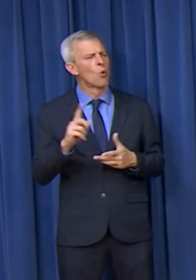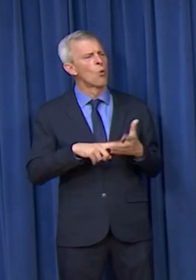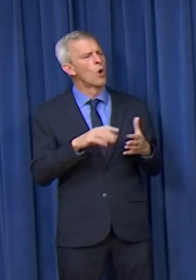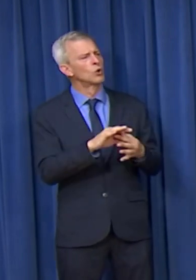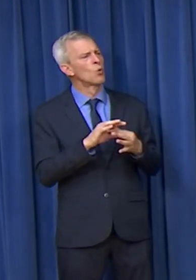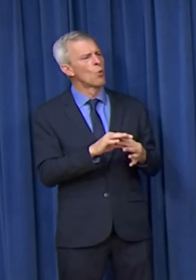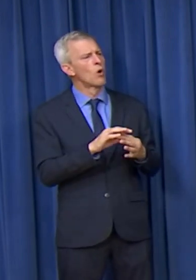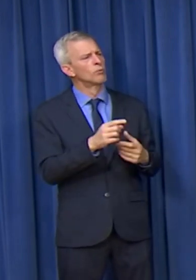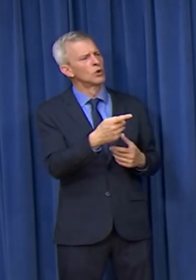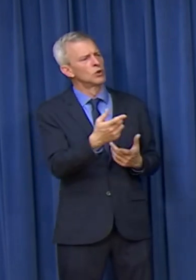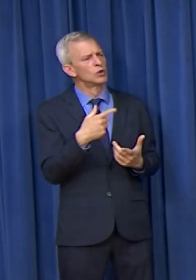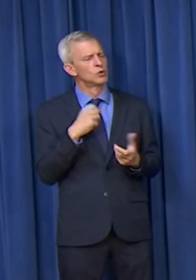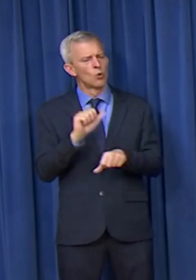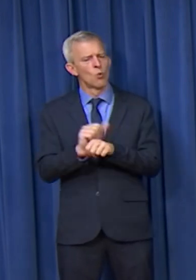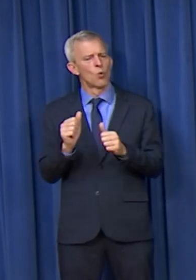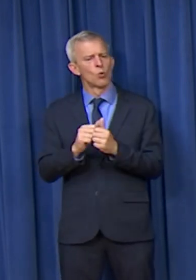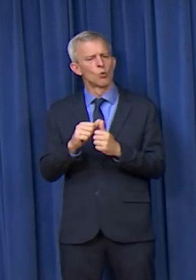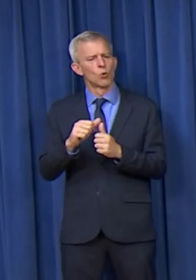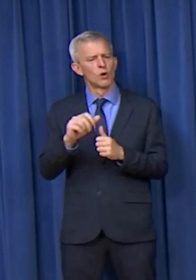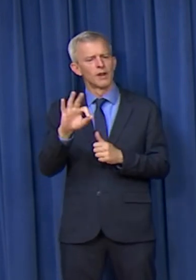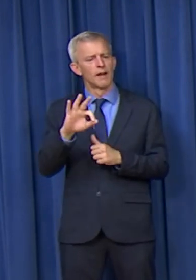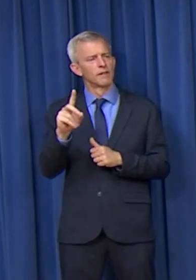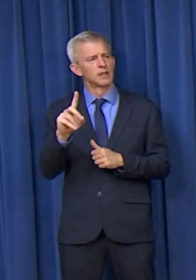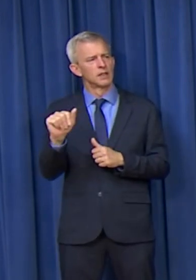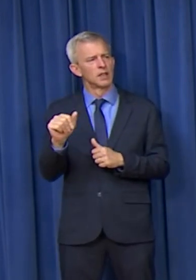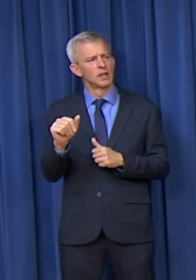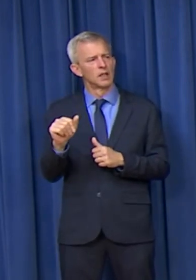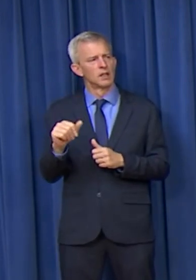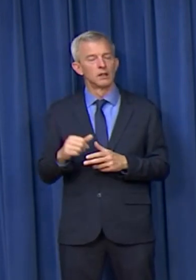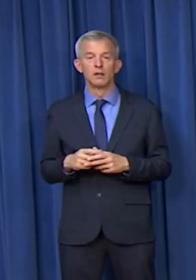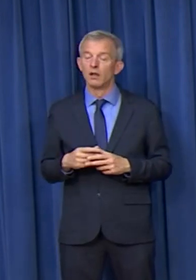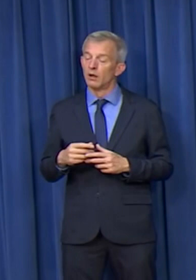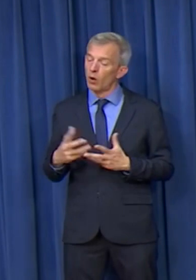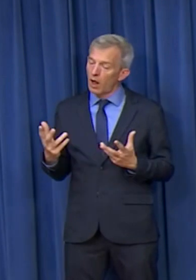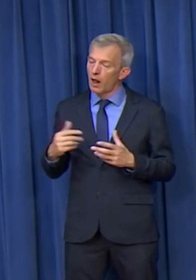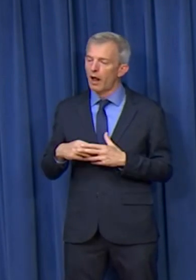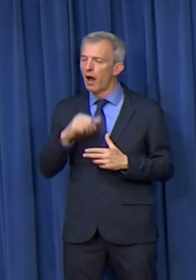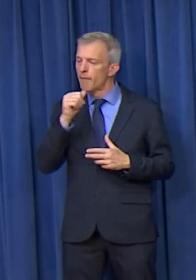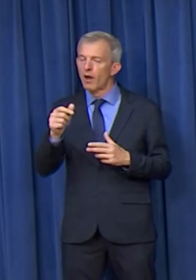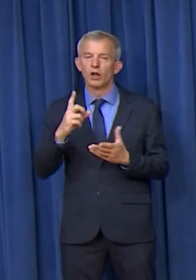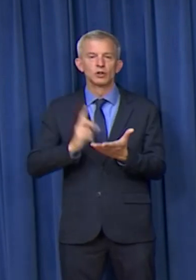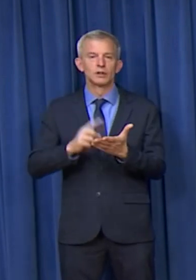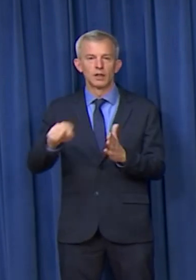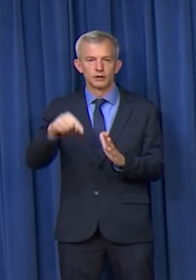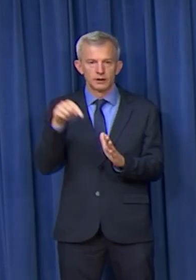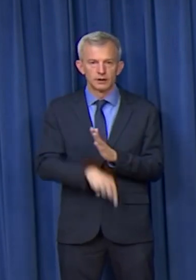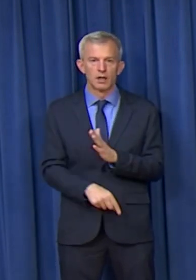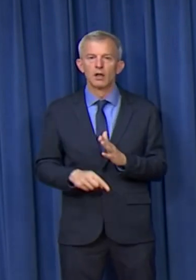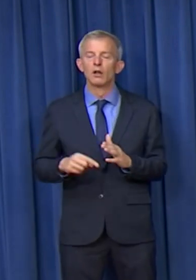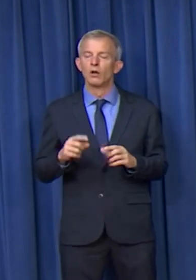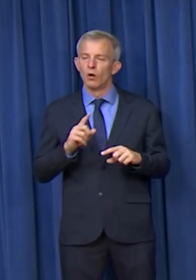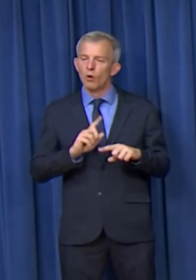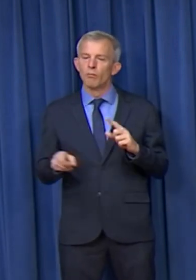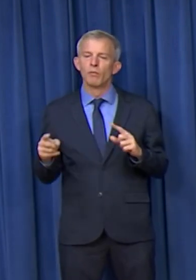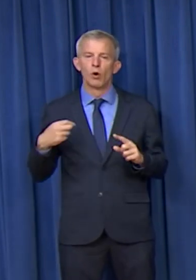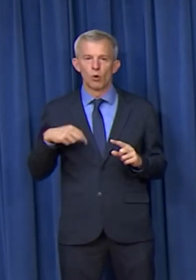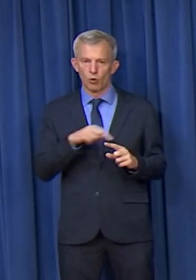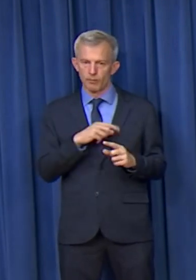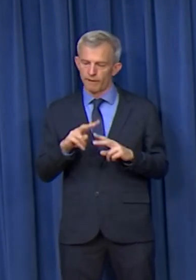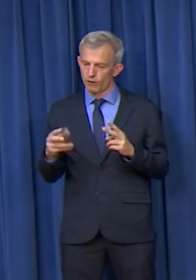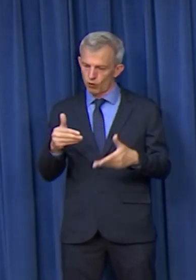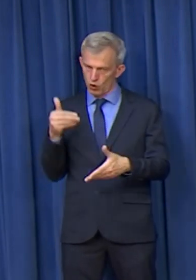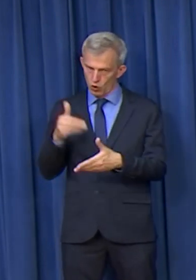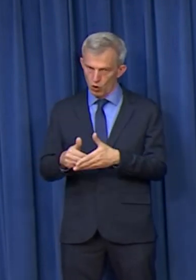FDA? So we have, I'm not going to discuss in detail except to say that we have been very closely monitoring